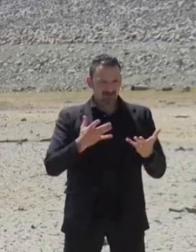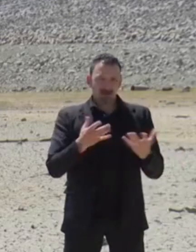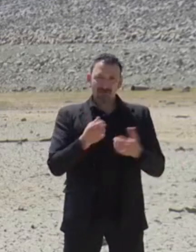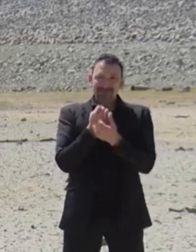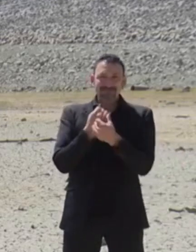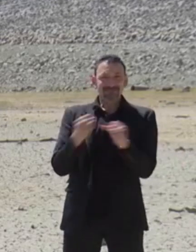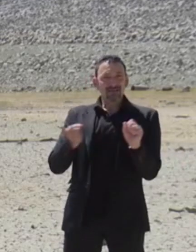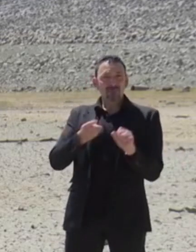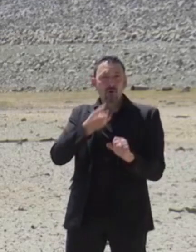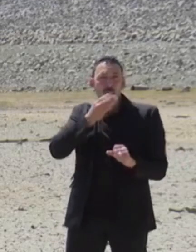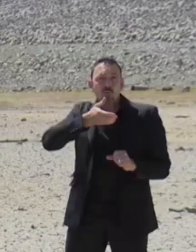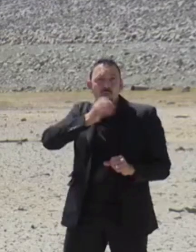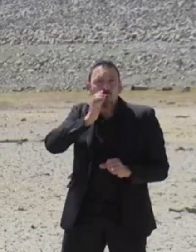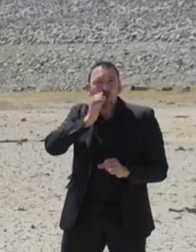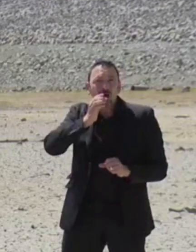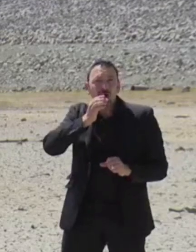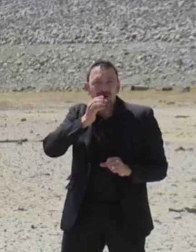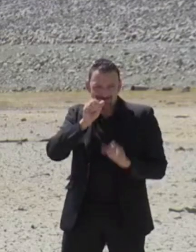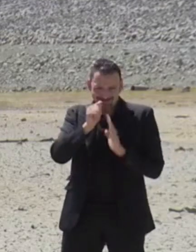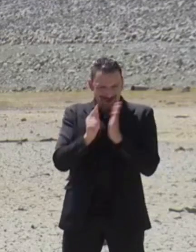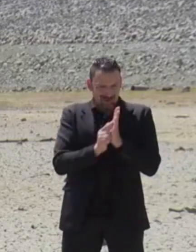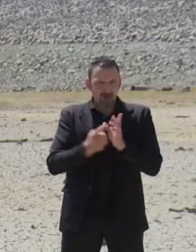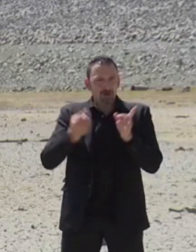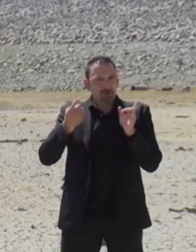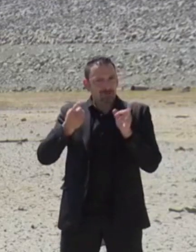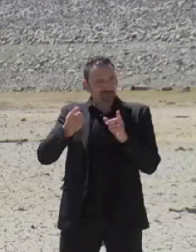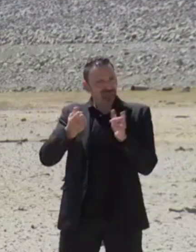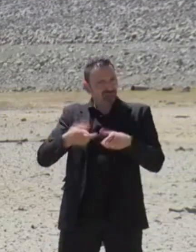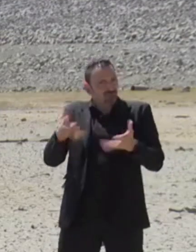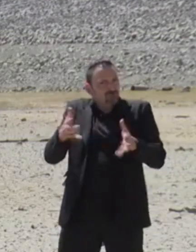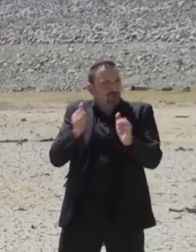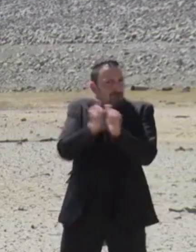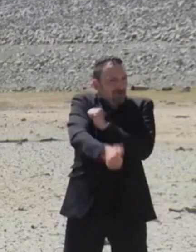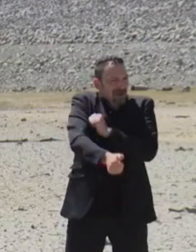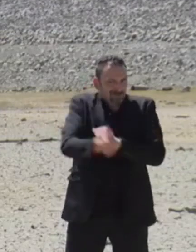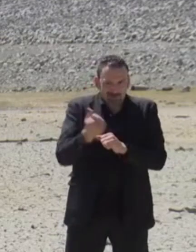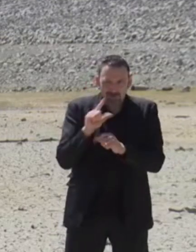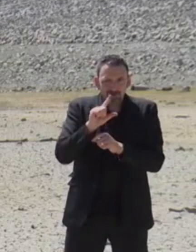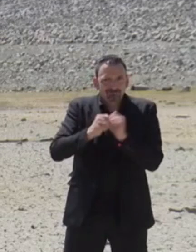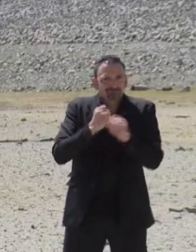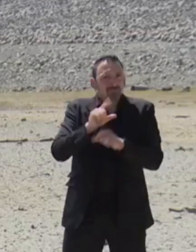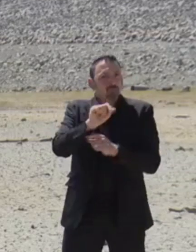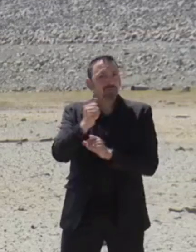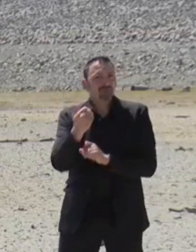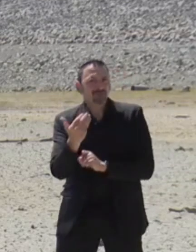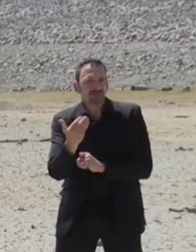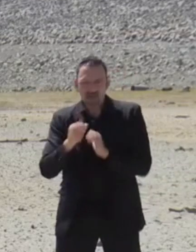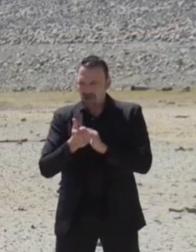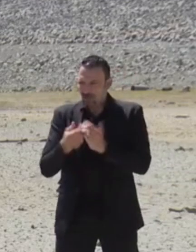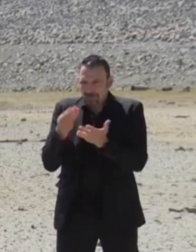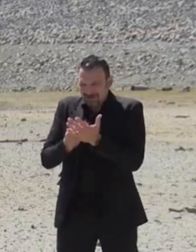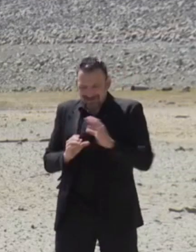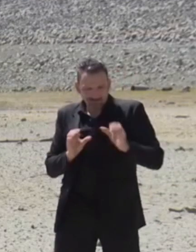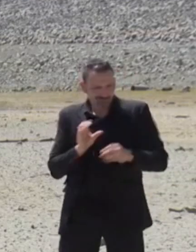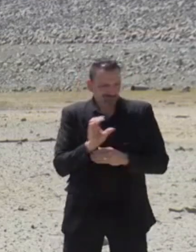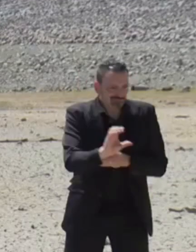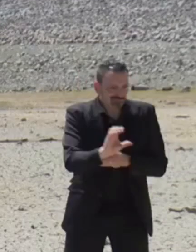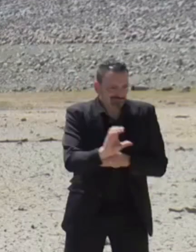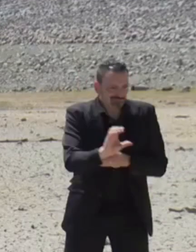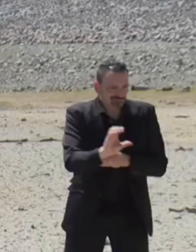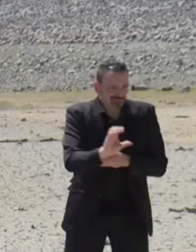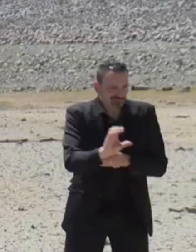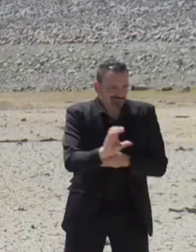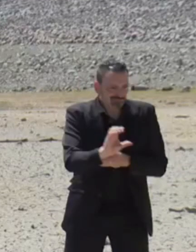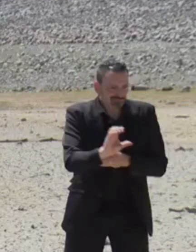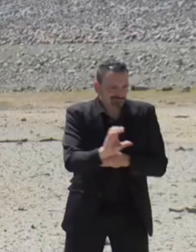Act that we passed in 2019 to allow for $130 million to invest in reliable and safe drinking systems all up and